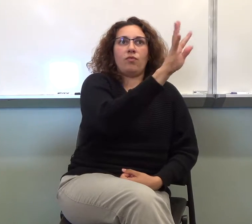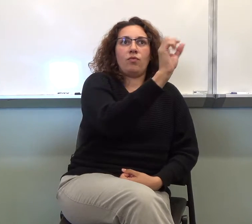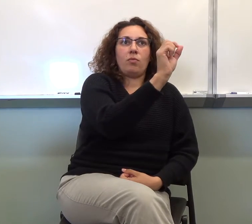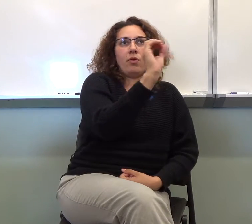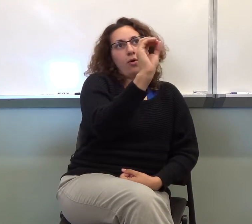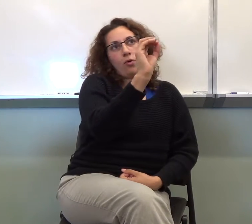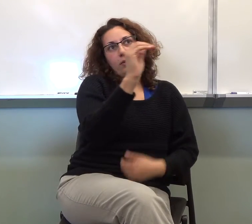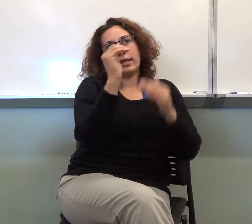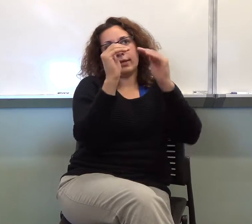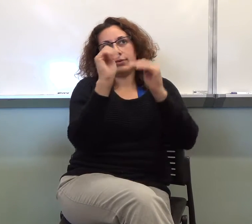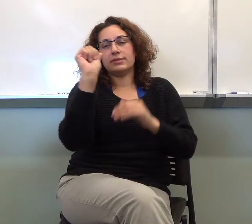and the B is a 3.